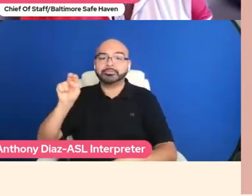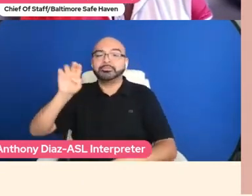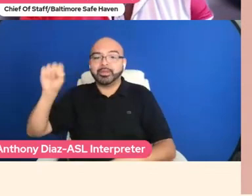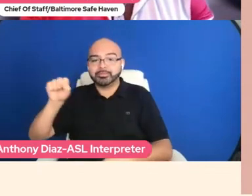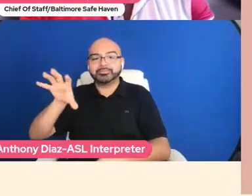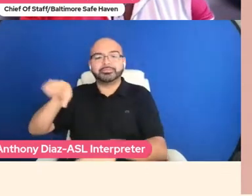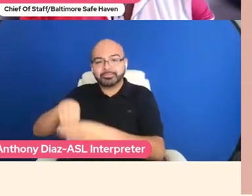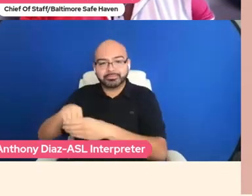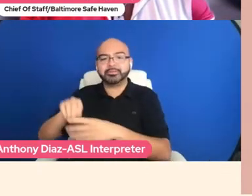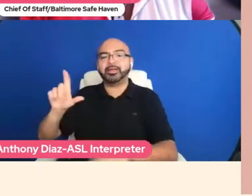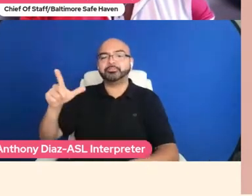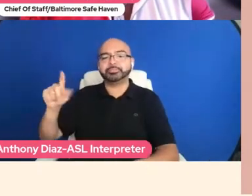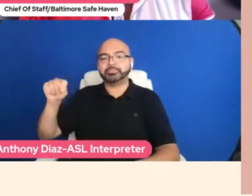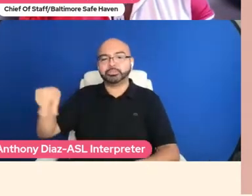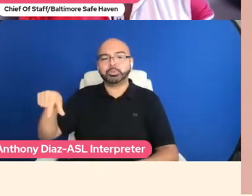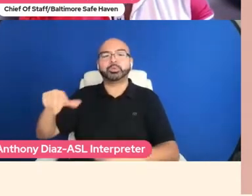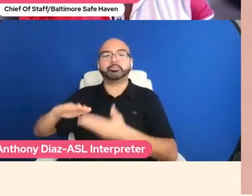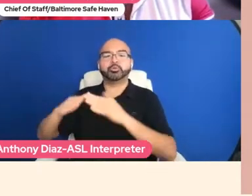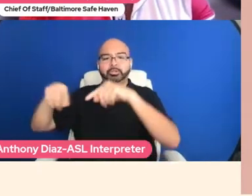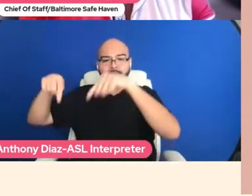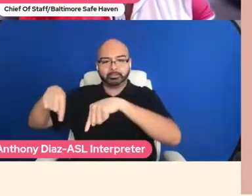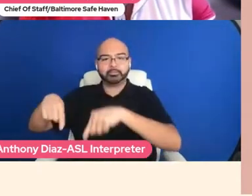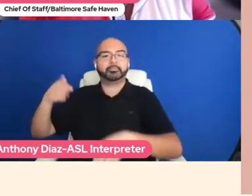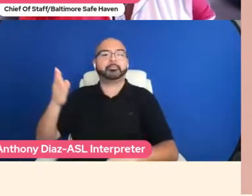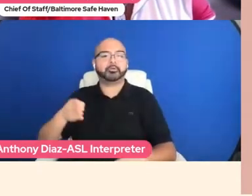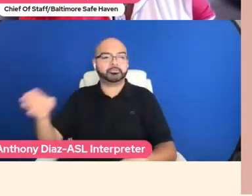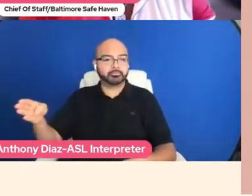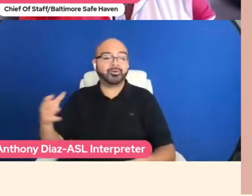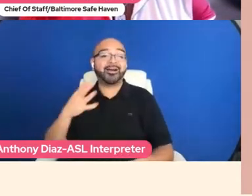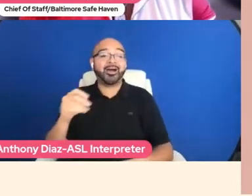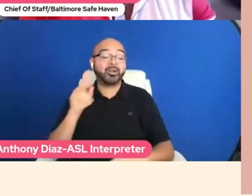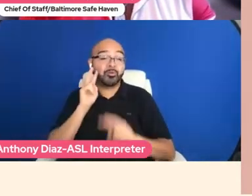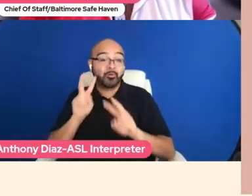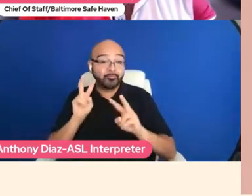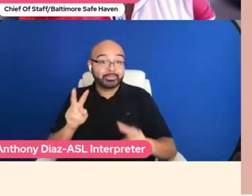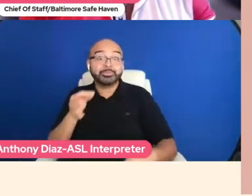LGBTQ community here in Baltimore, and hopefully soon nationwide.